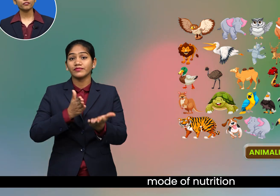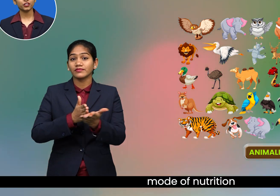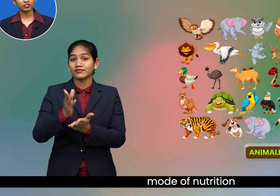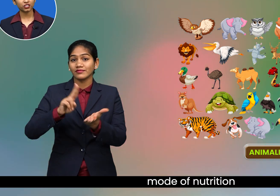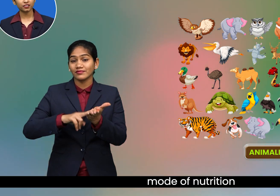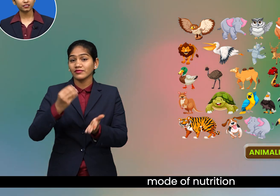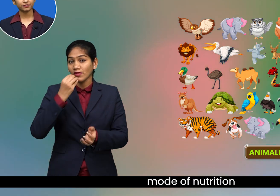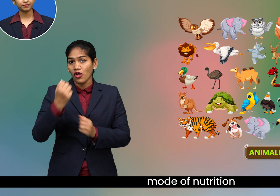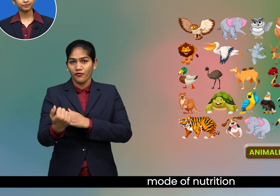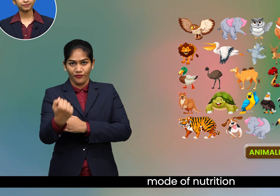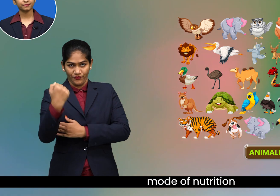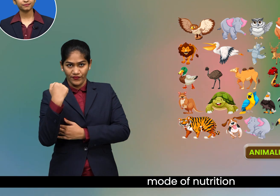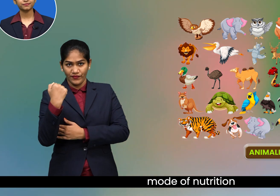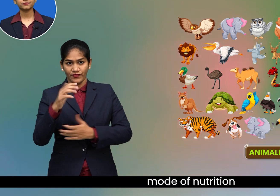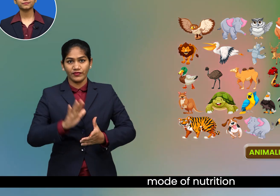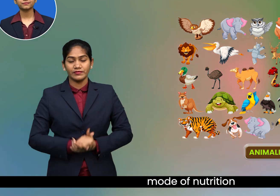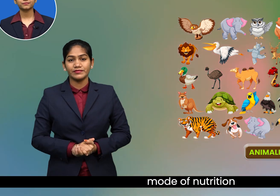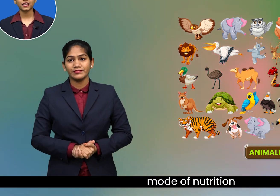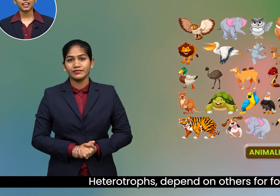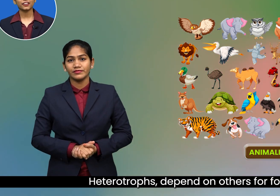Mode of nutrition,